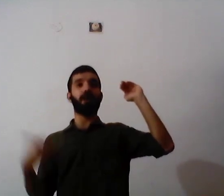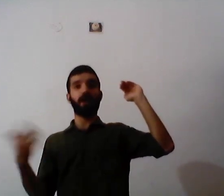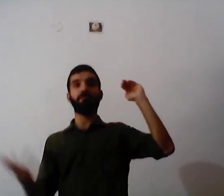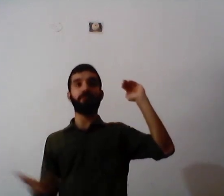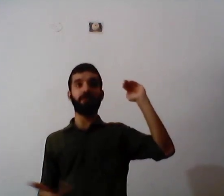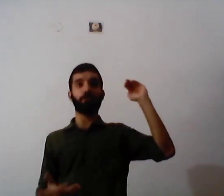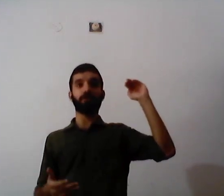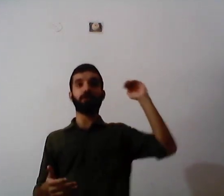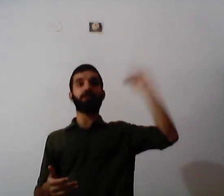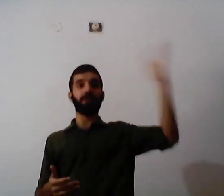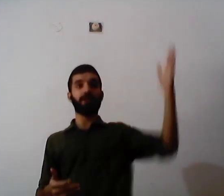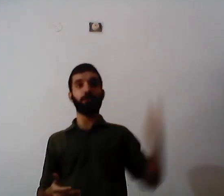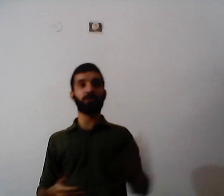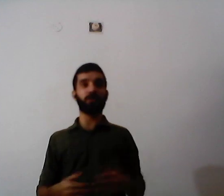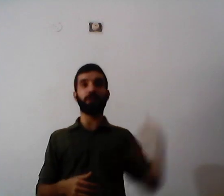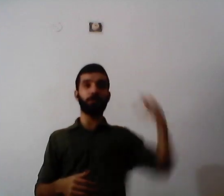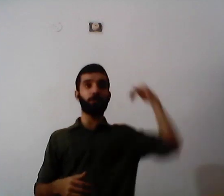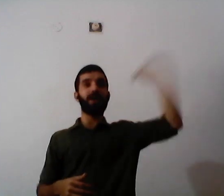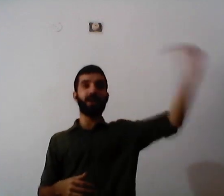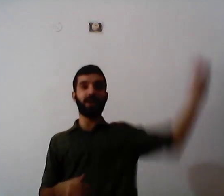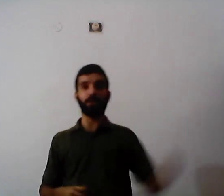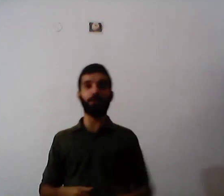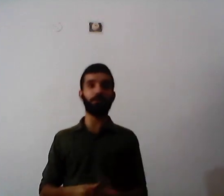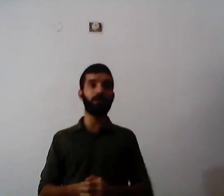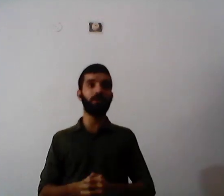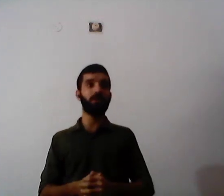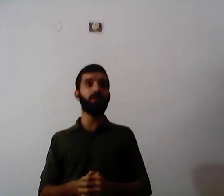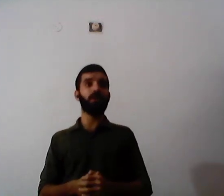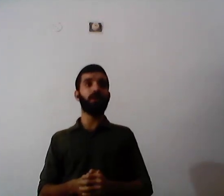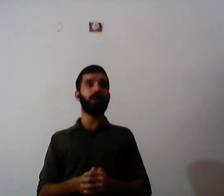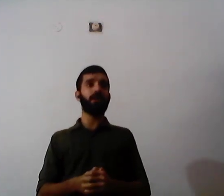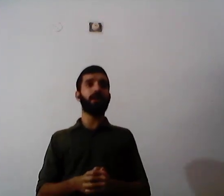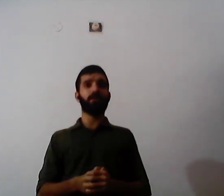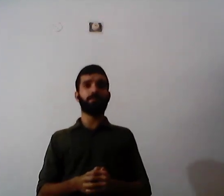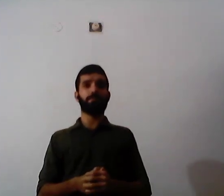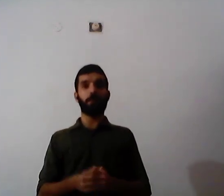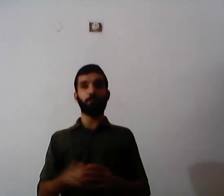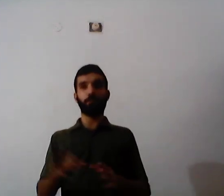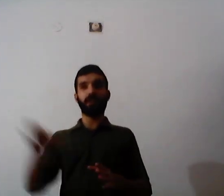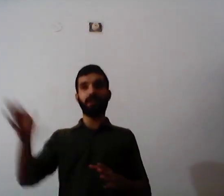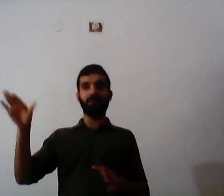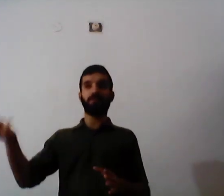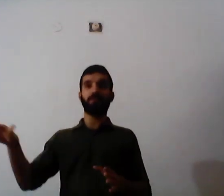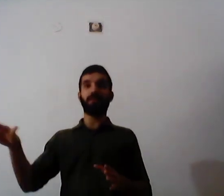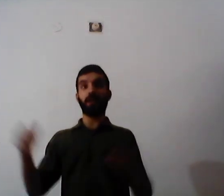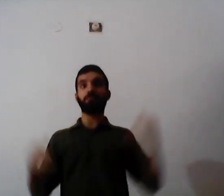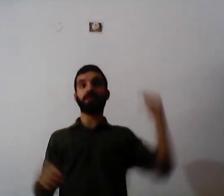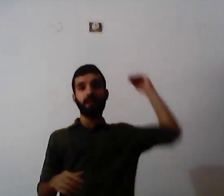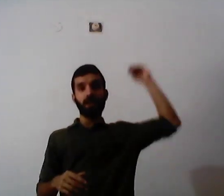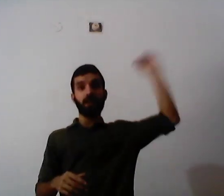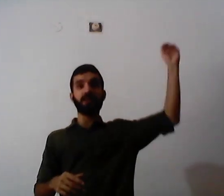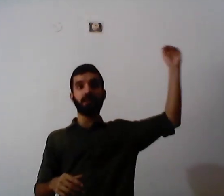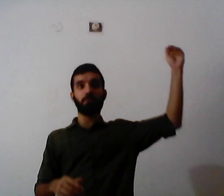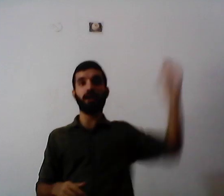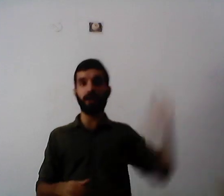have went for some trekking or something to a high altitude, like I'm saying a considerable high